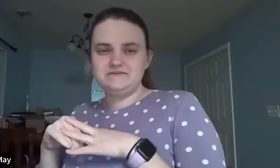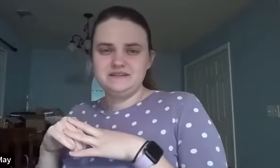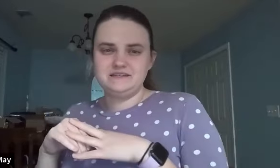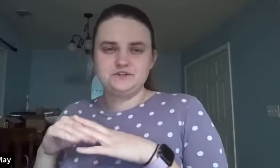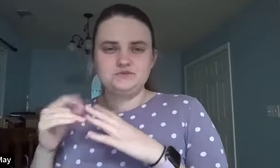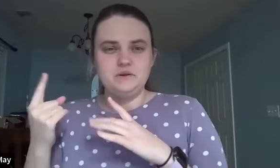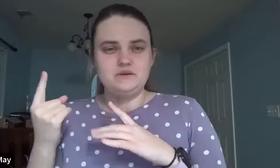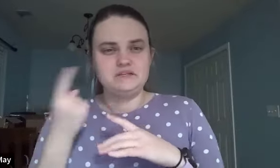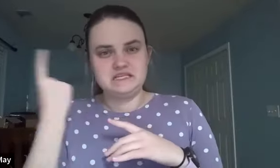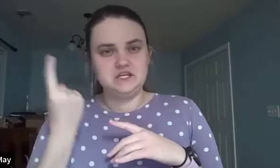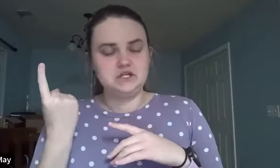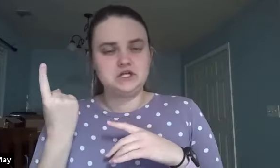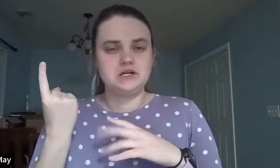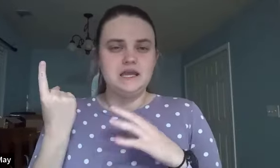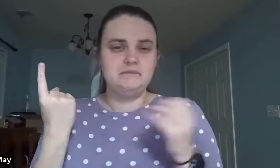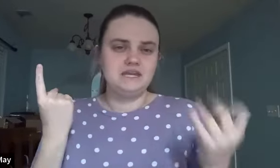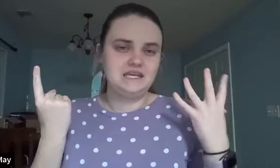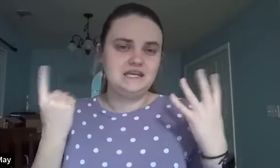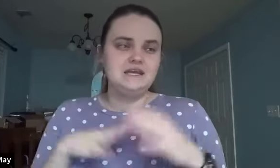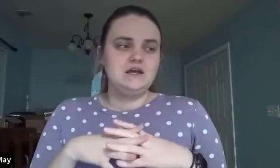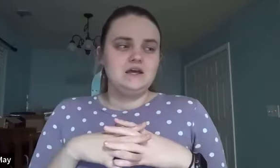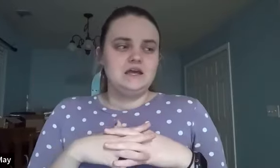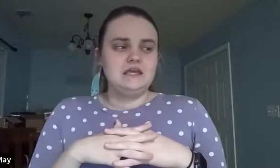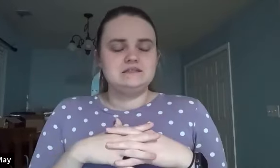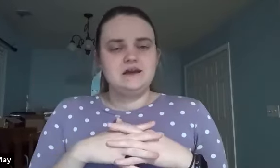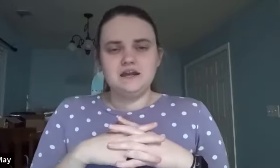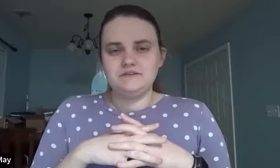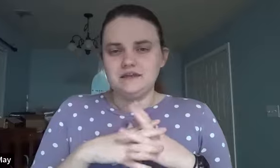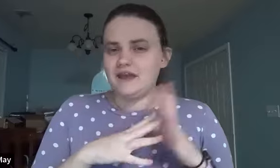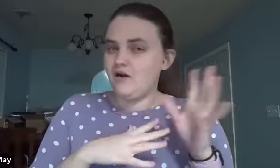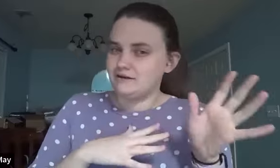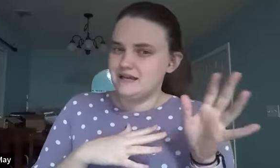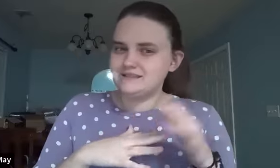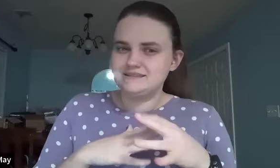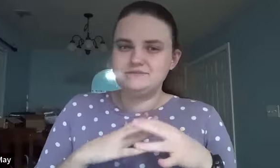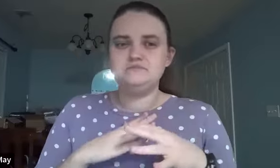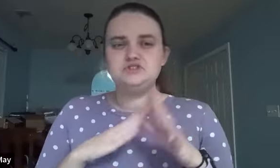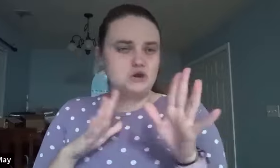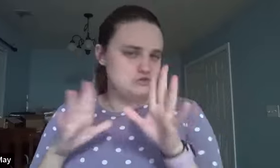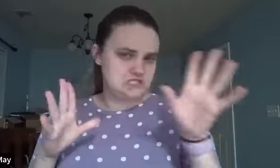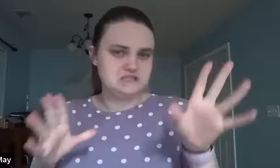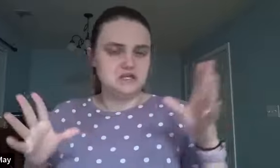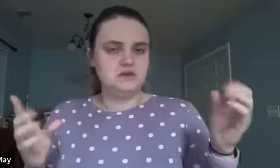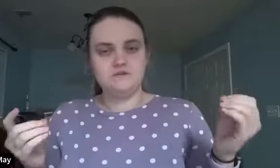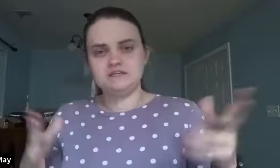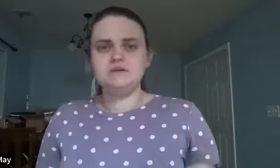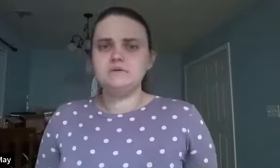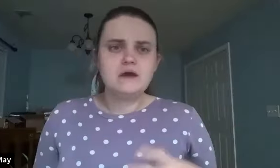identify the difference between singular and many, it's kind of, again, that context. So just letting you know, if you're asking me like, well, how would you